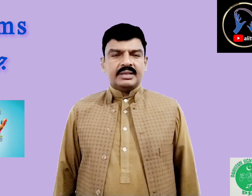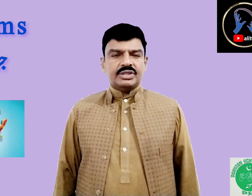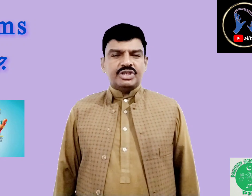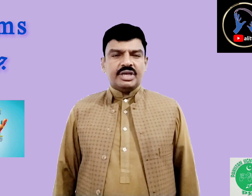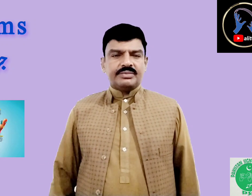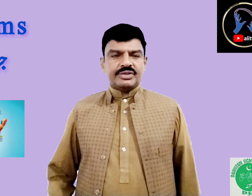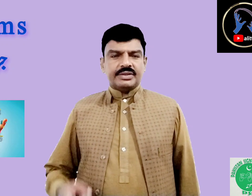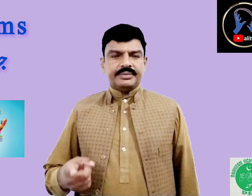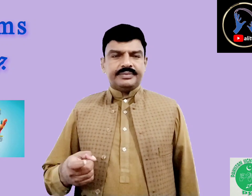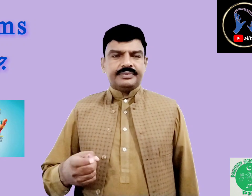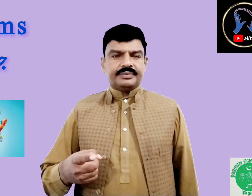germs